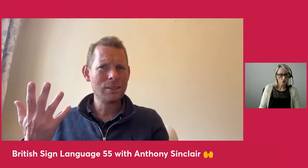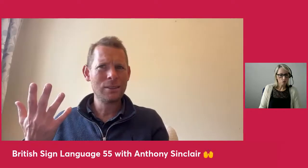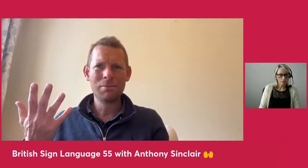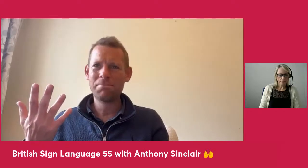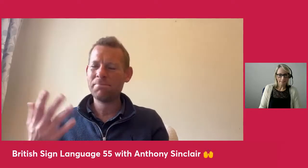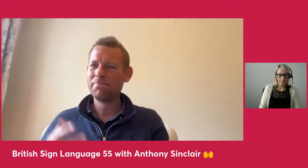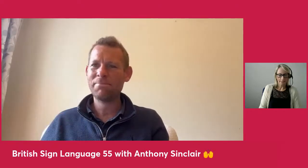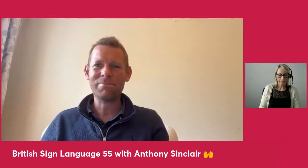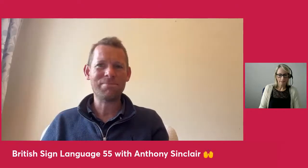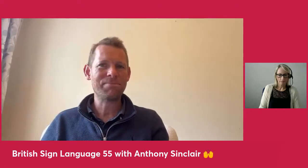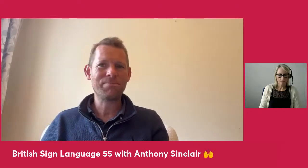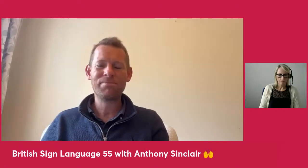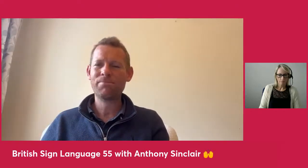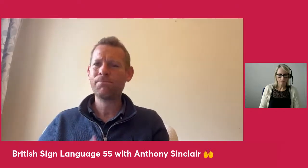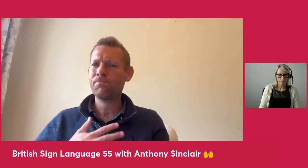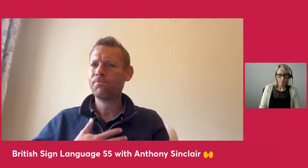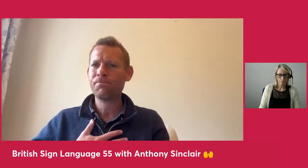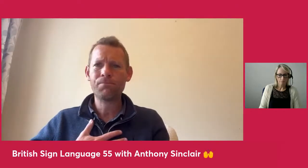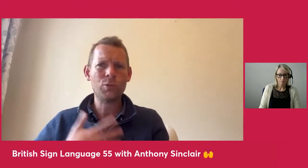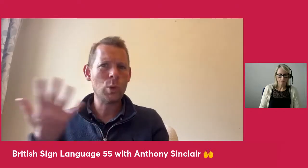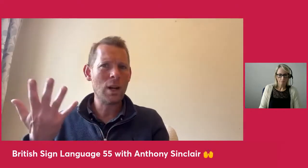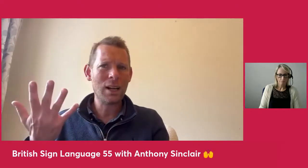and don't like,